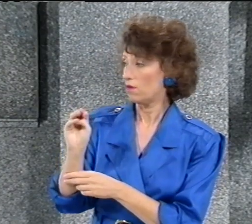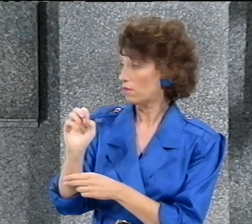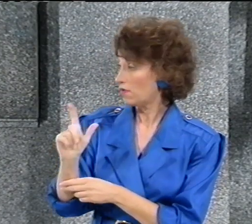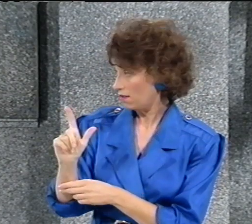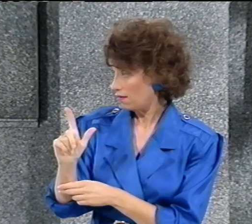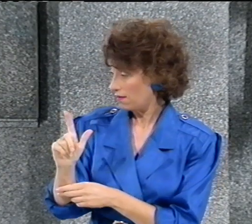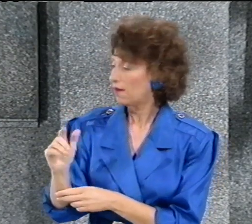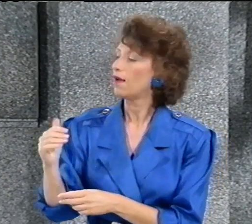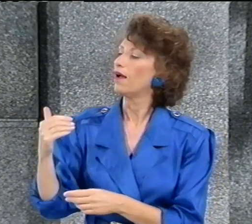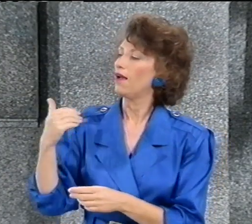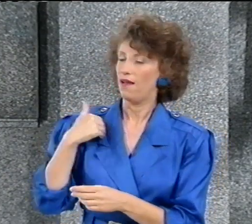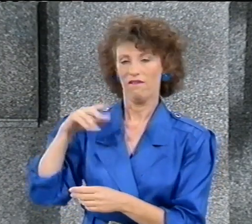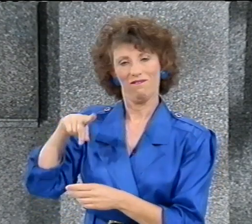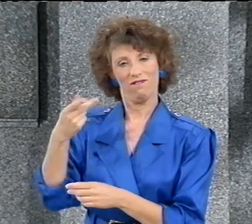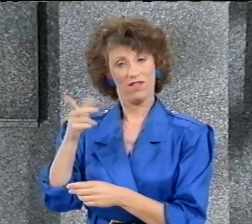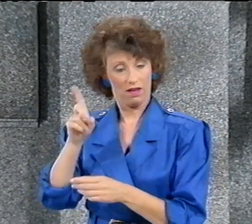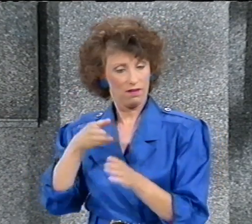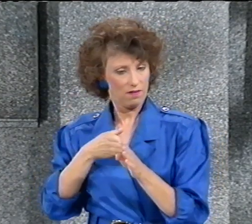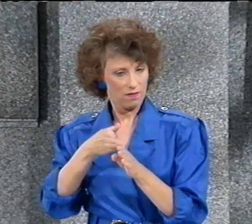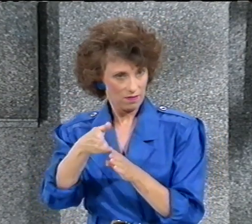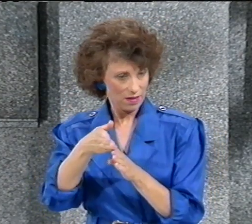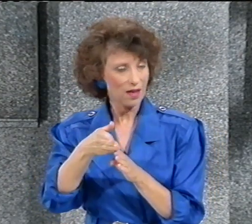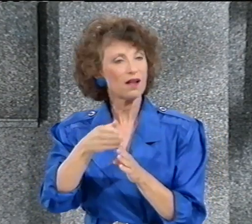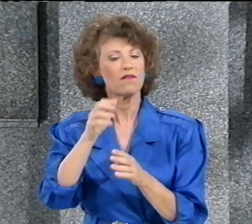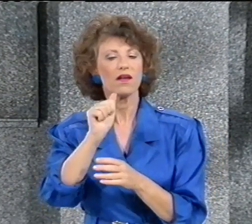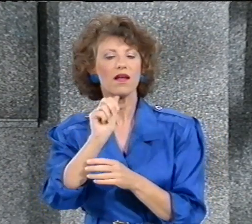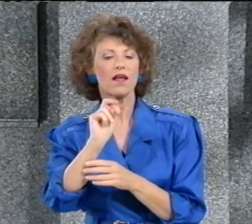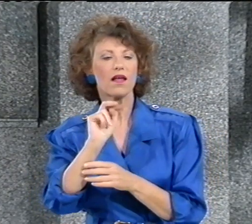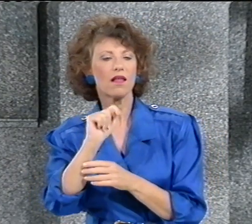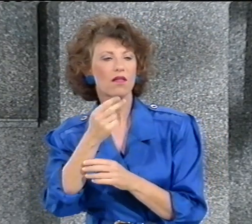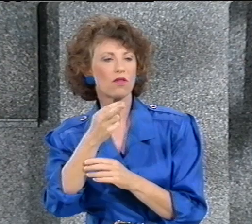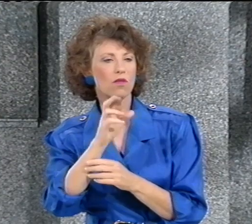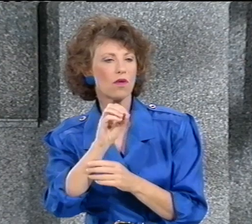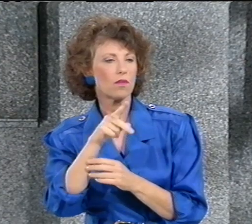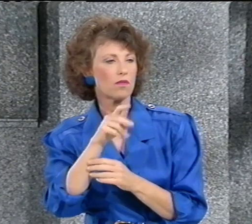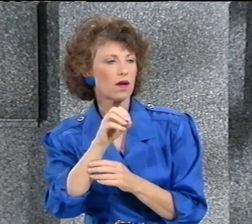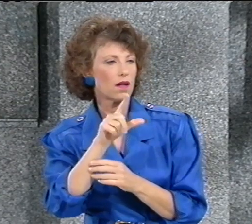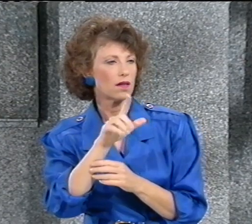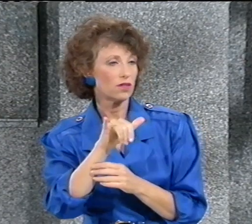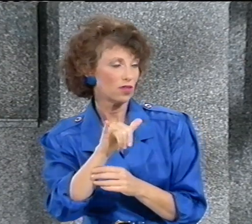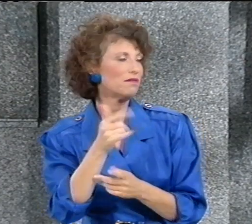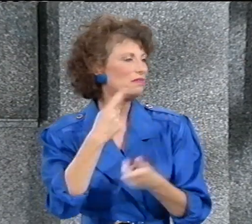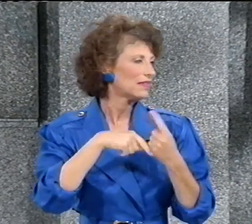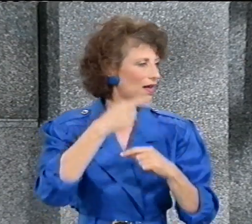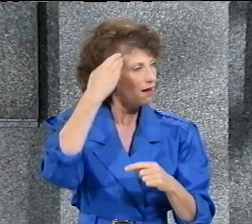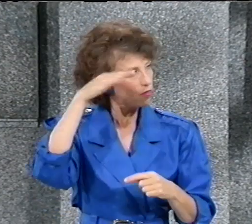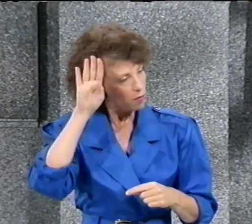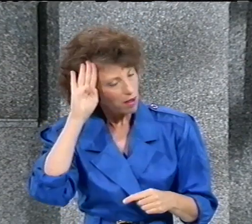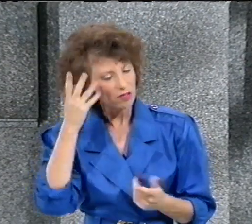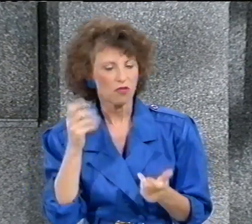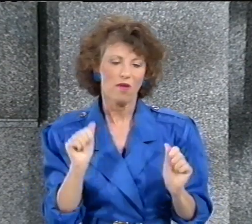He has a PhD in anthropology and has collected folklore about sign